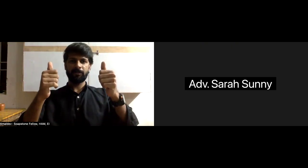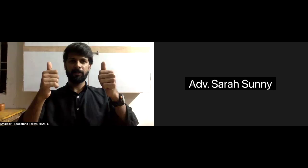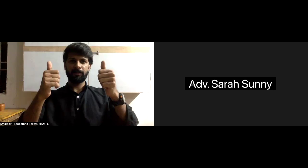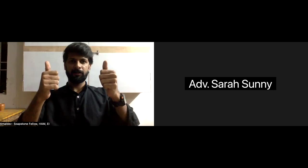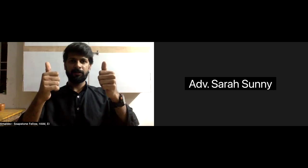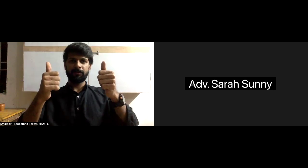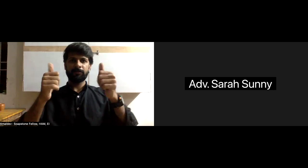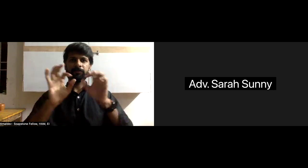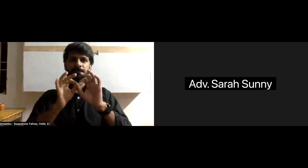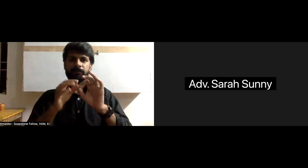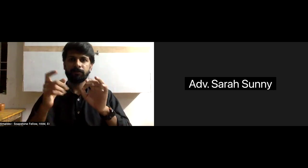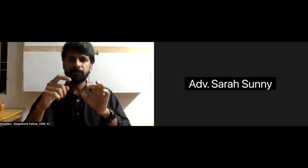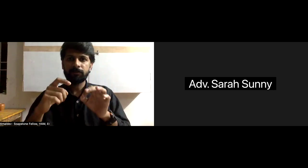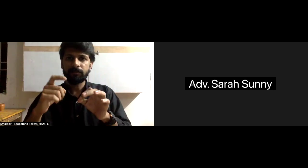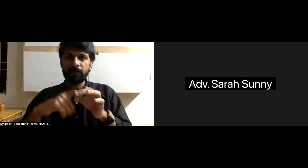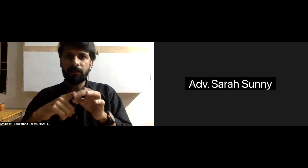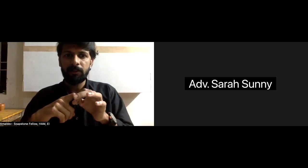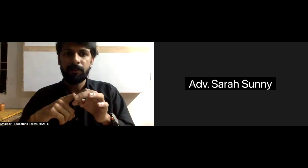Interpreter to be spotlighted.